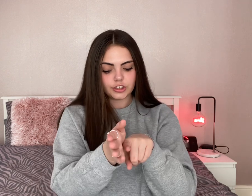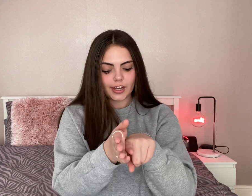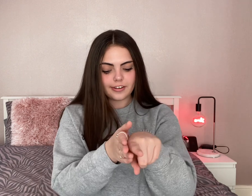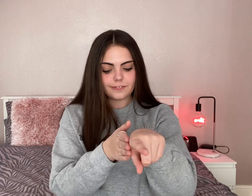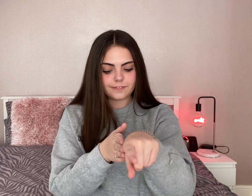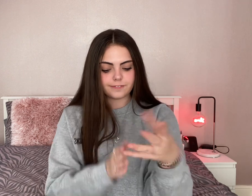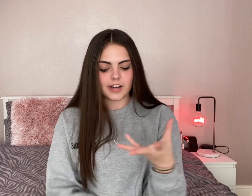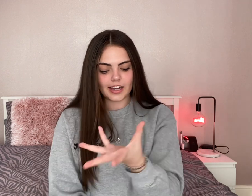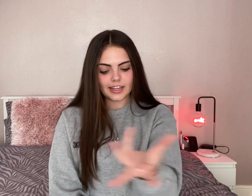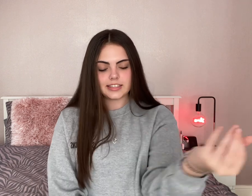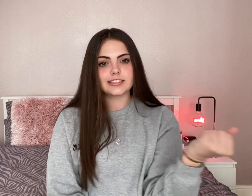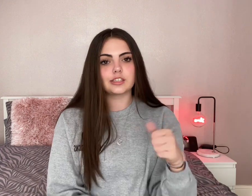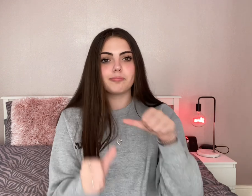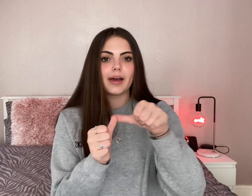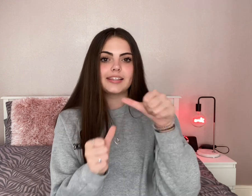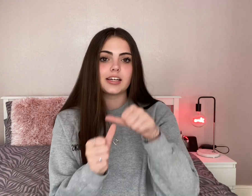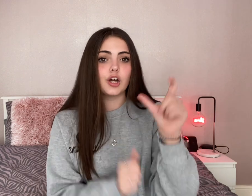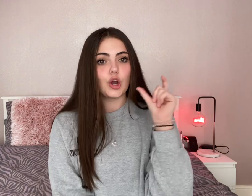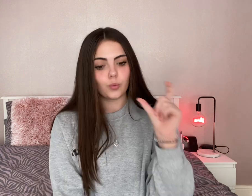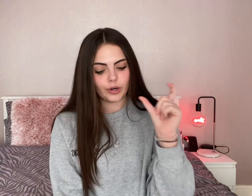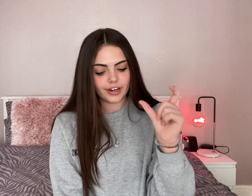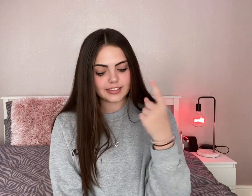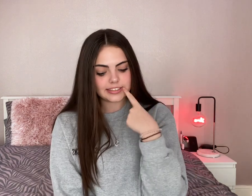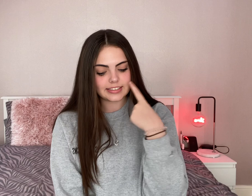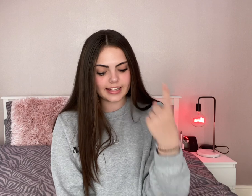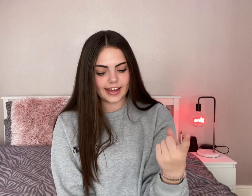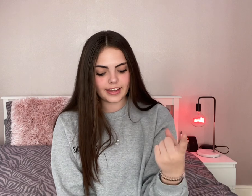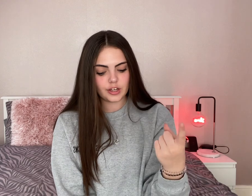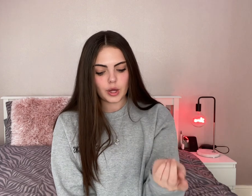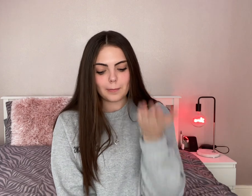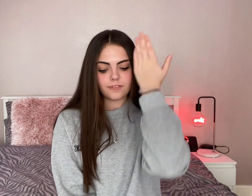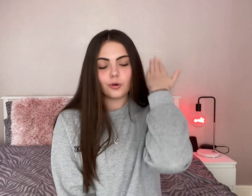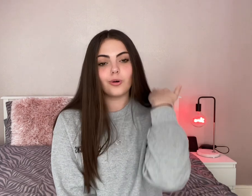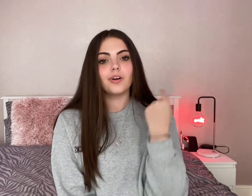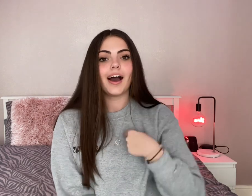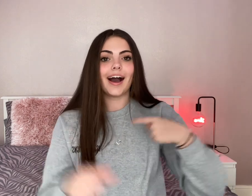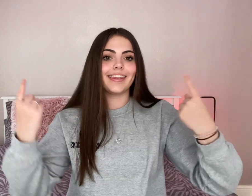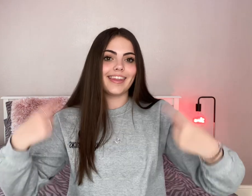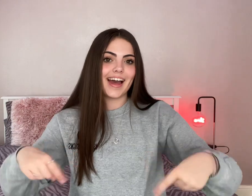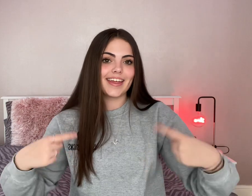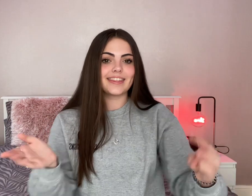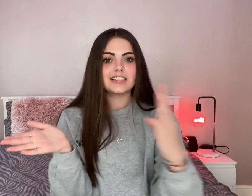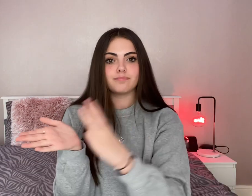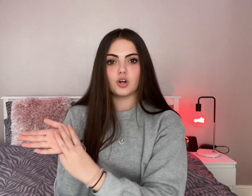Trying to find some better words to say before I let this